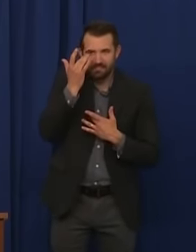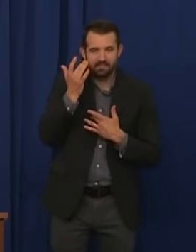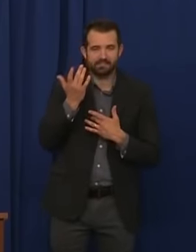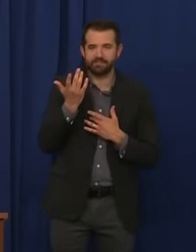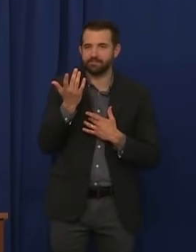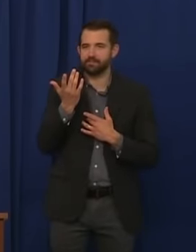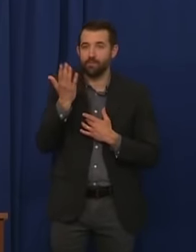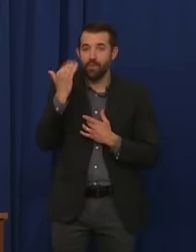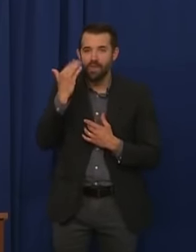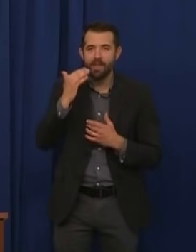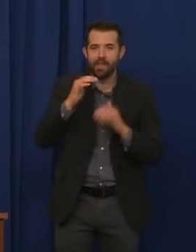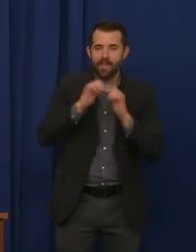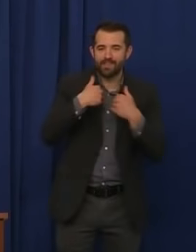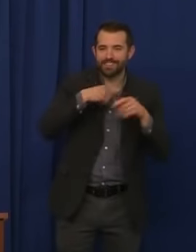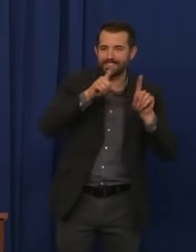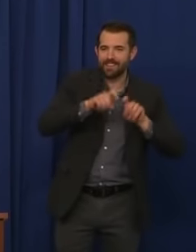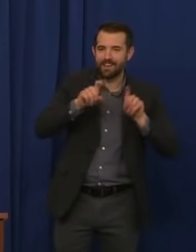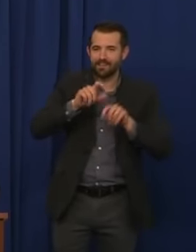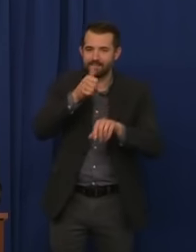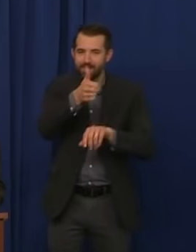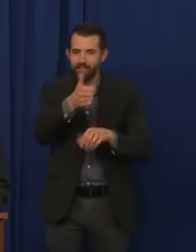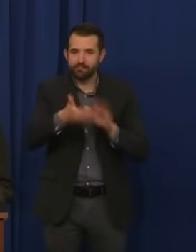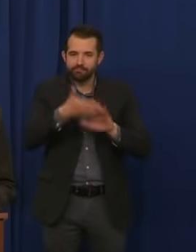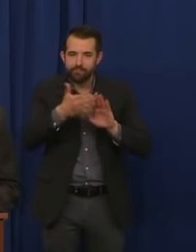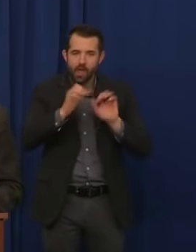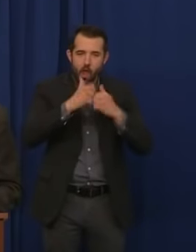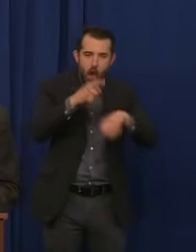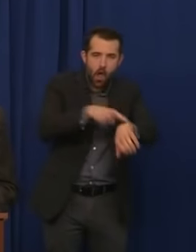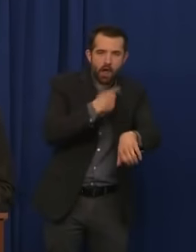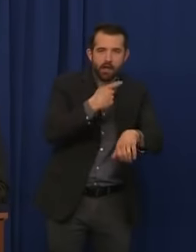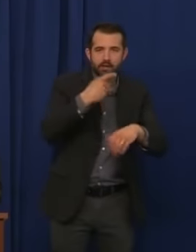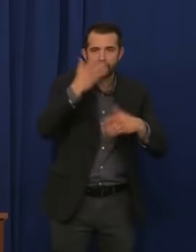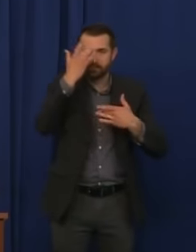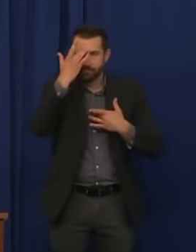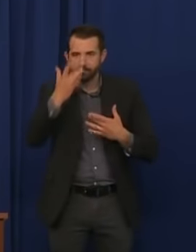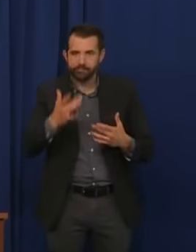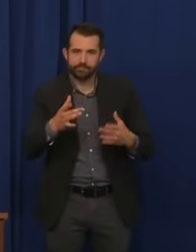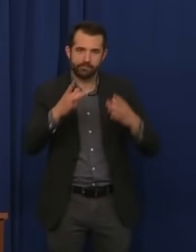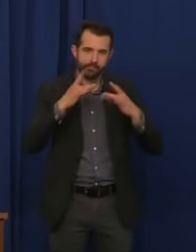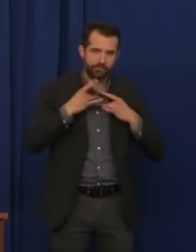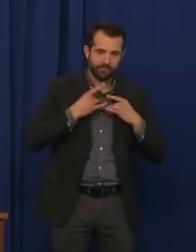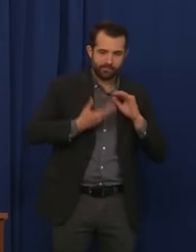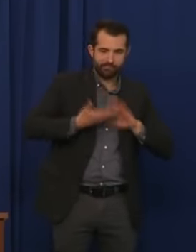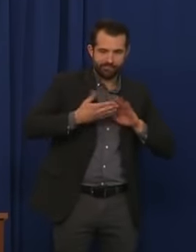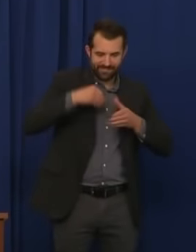how long the virus is known to stay in the body. I think the bottom line there, Joe, is that, again,